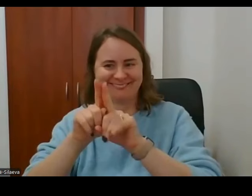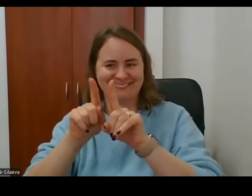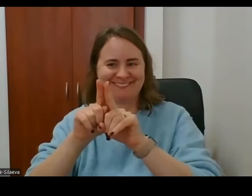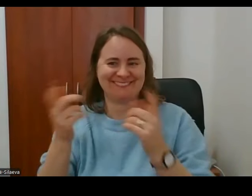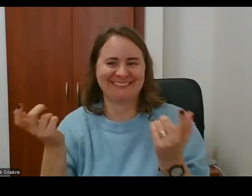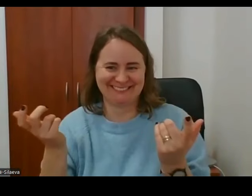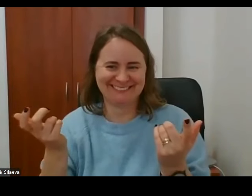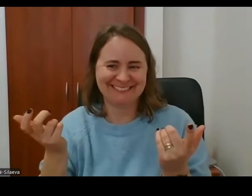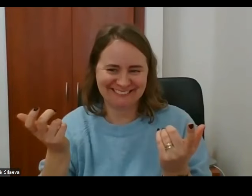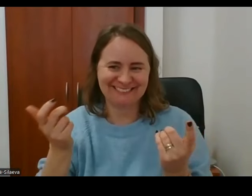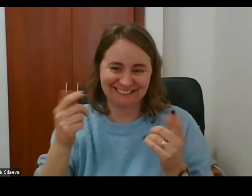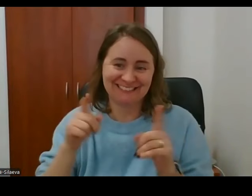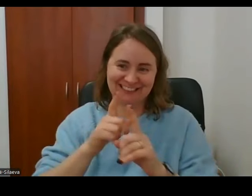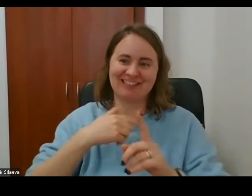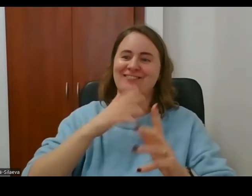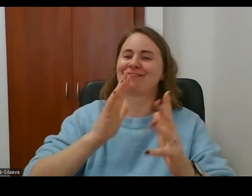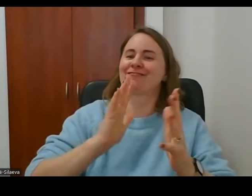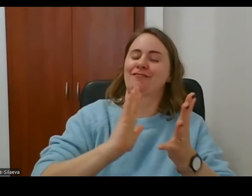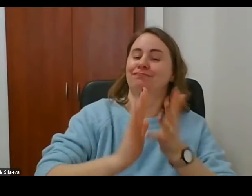language.